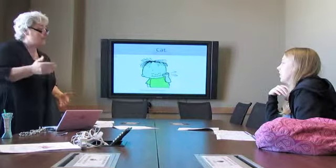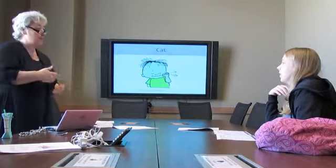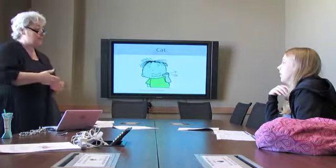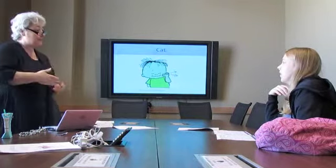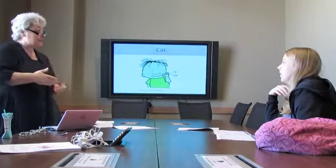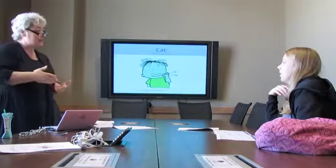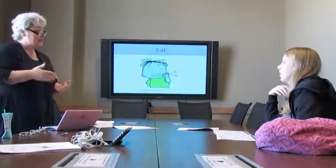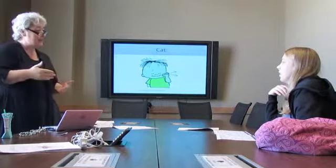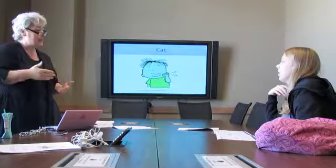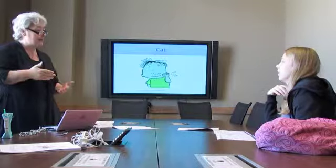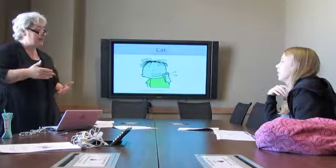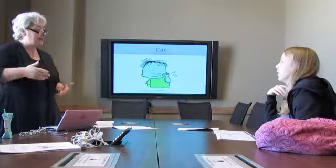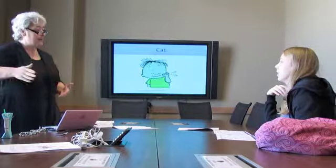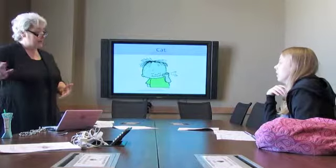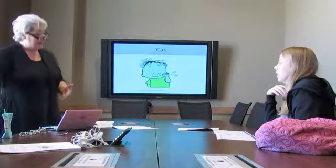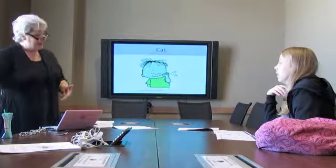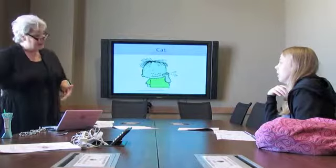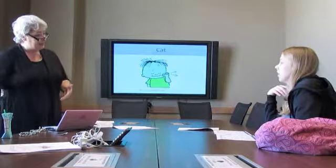people to sign, and it's,